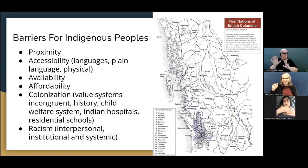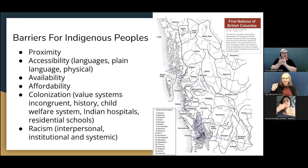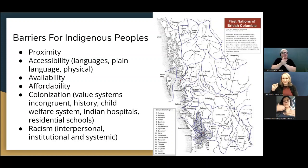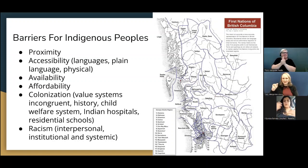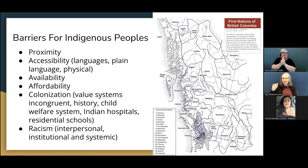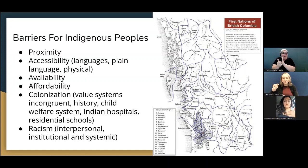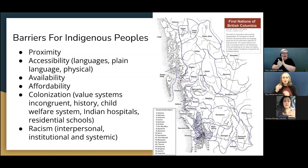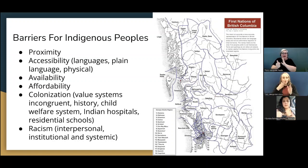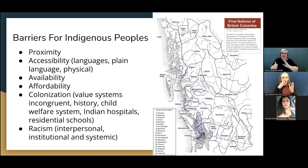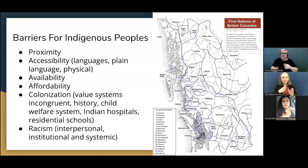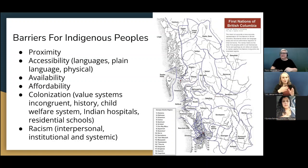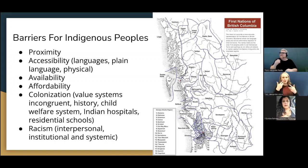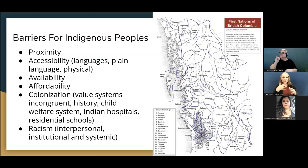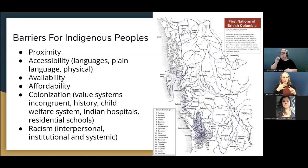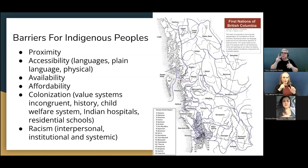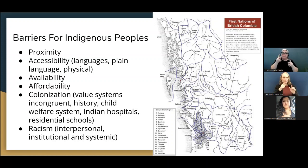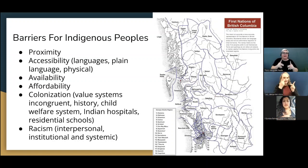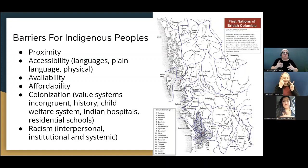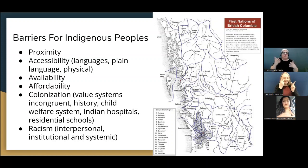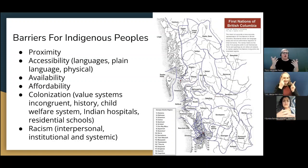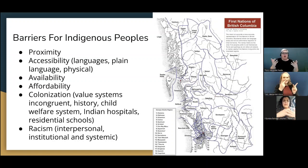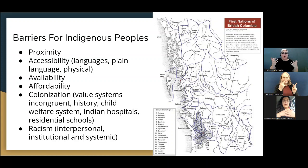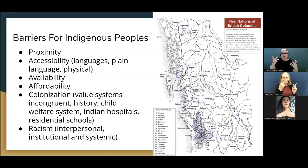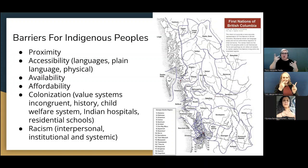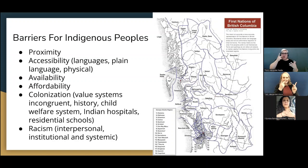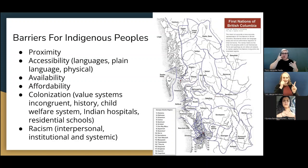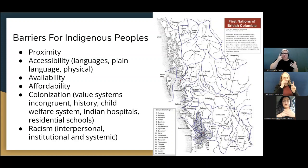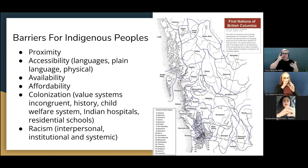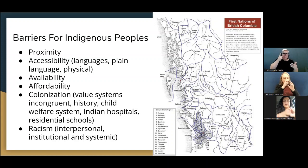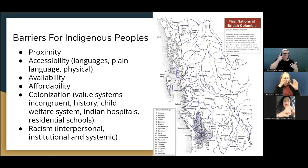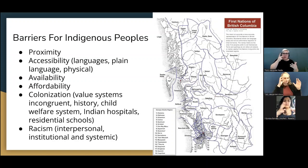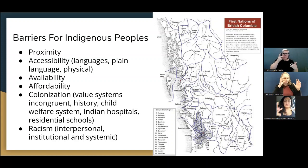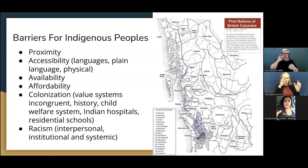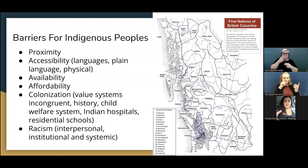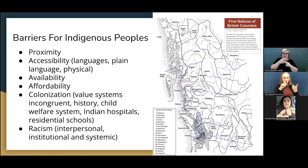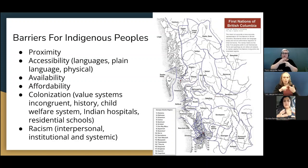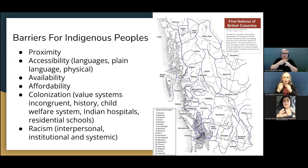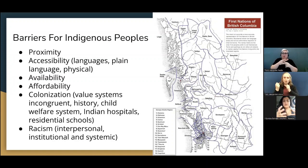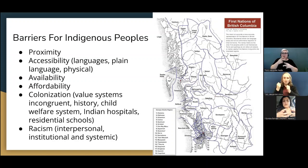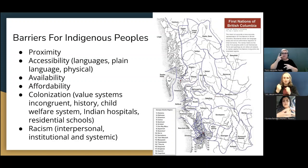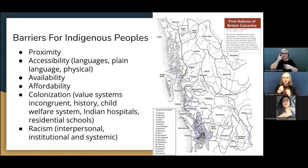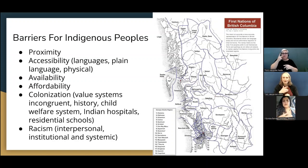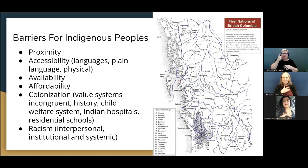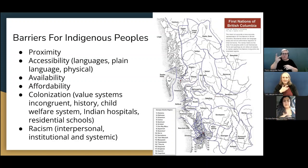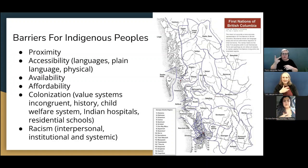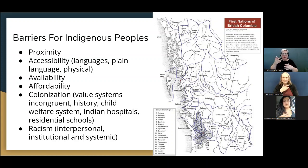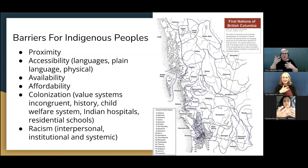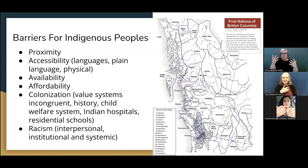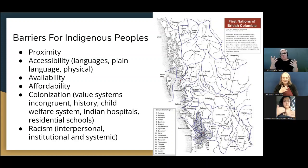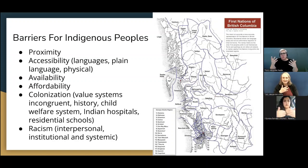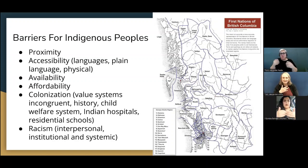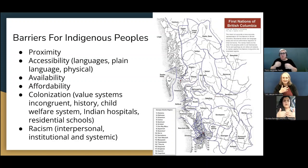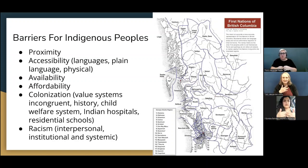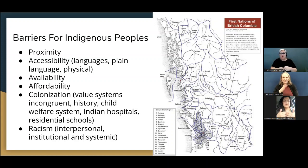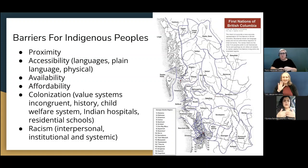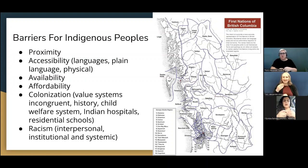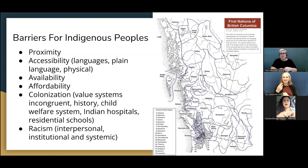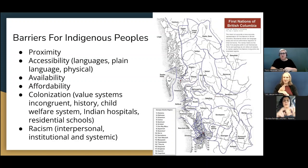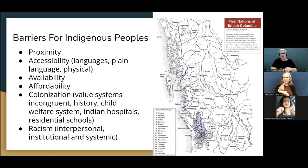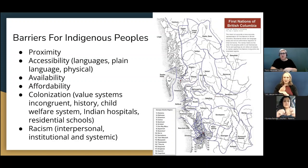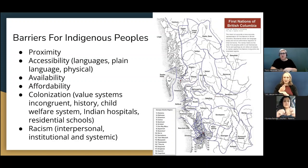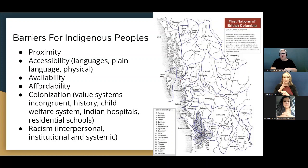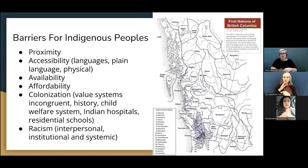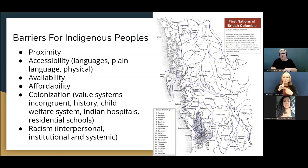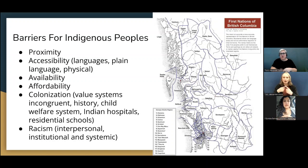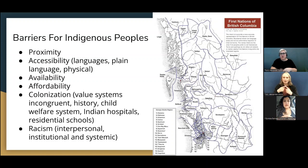was the word that they used for that person. If somebody was a big feeler, that would be the description of that person. So it was more around gifting and not